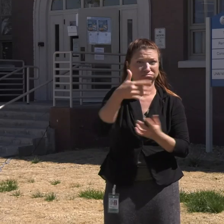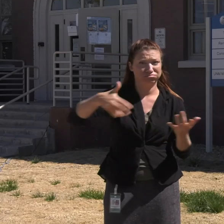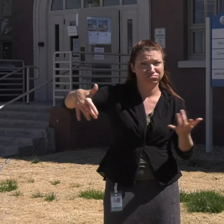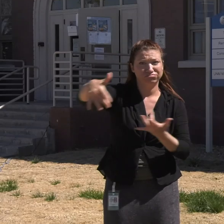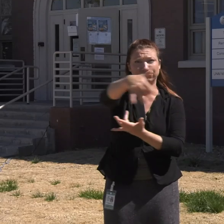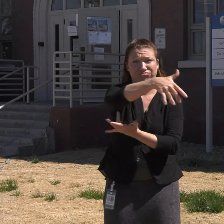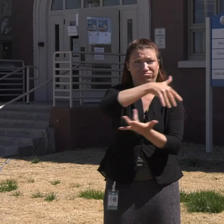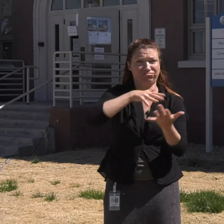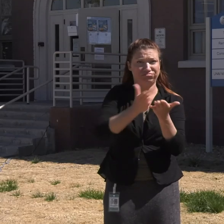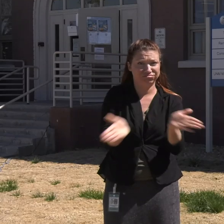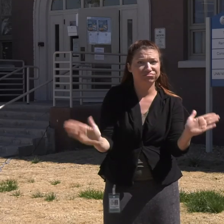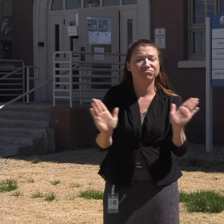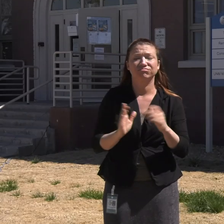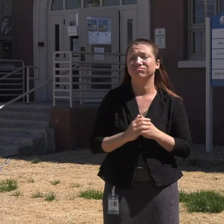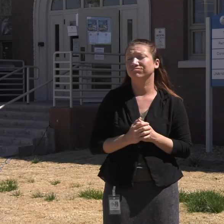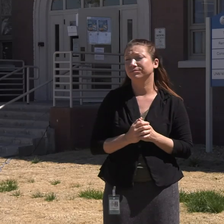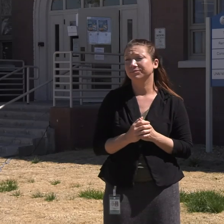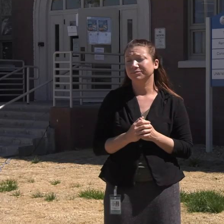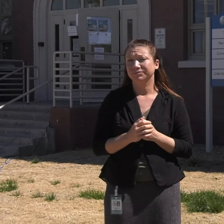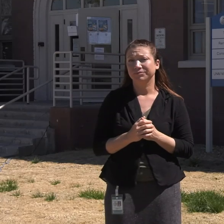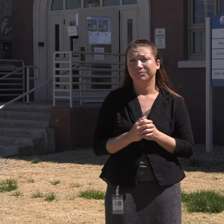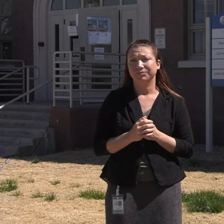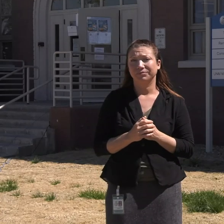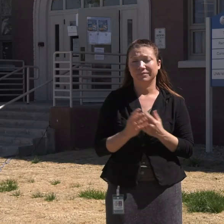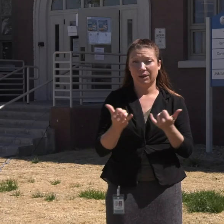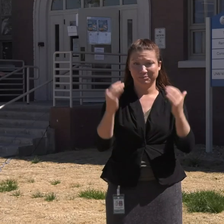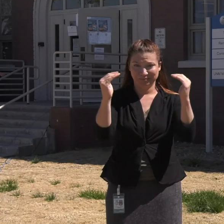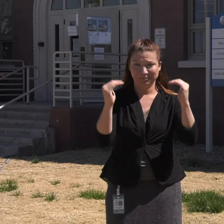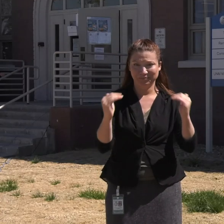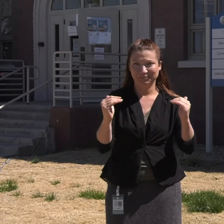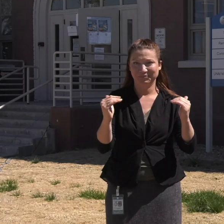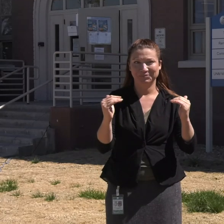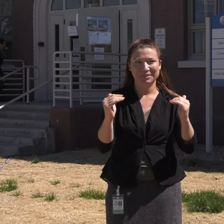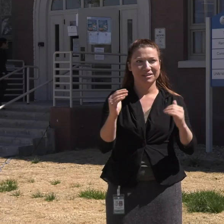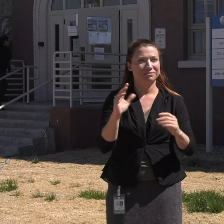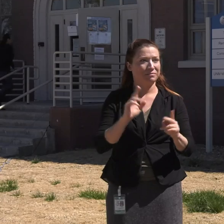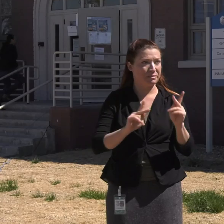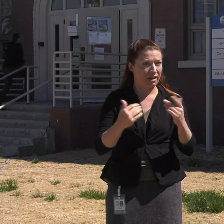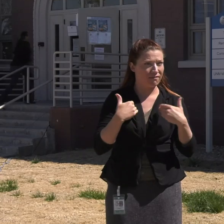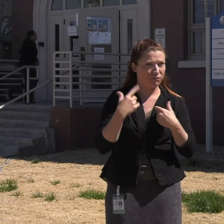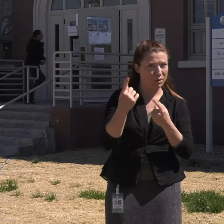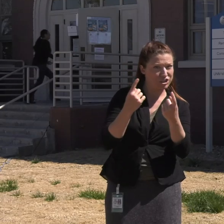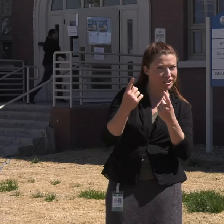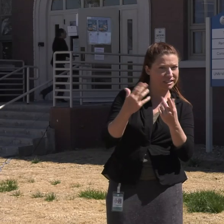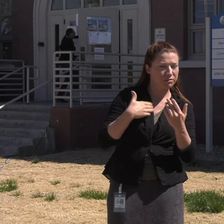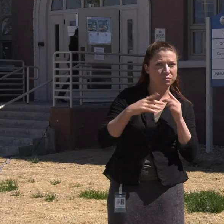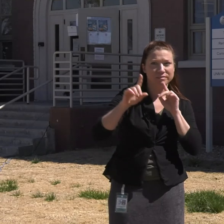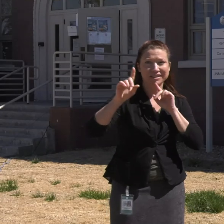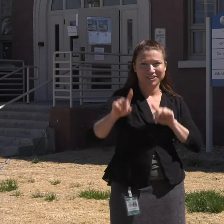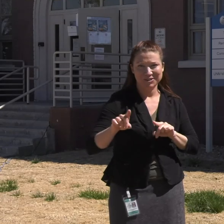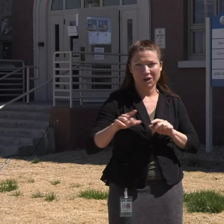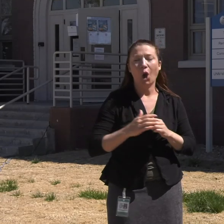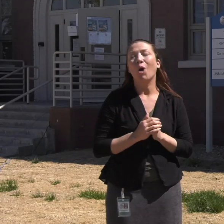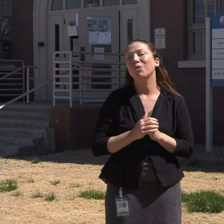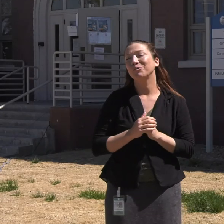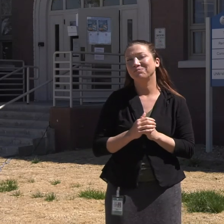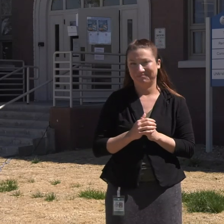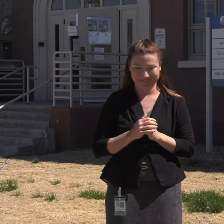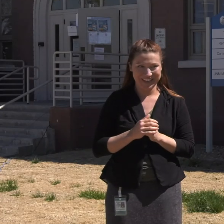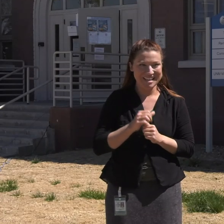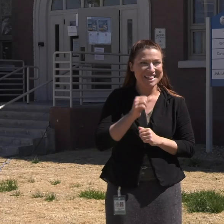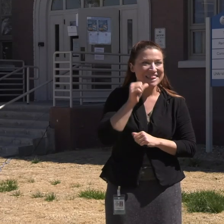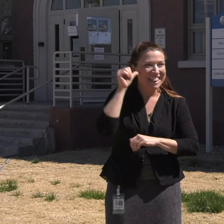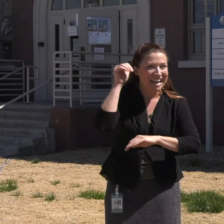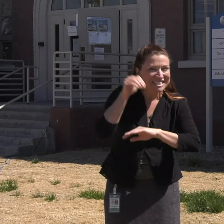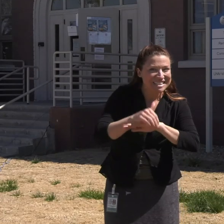Okay, we're going to switch to our question and answer session now. On a lighter note, the takeout last night